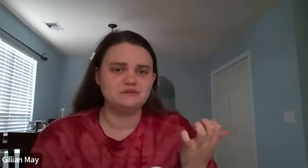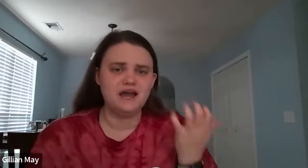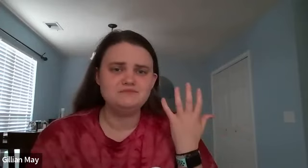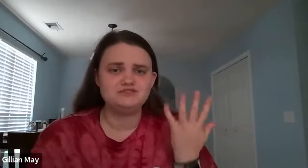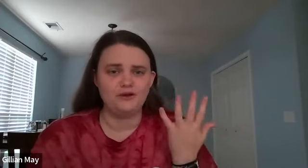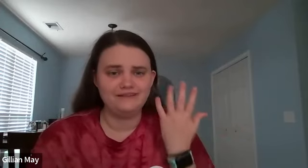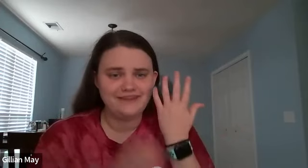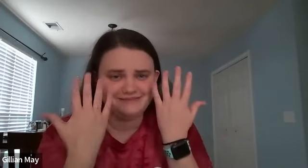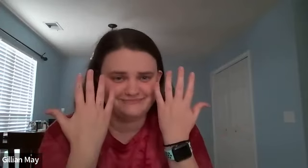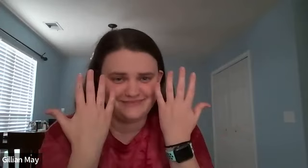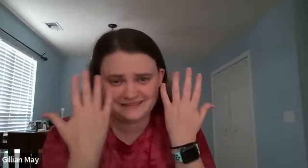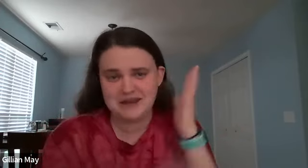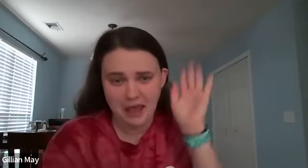I'm sorry. That doesn't help.